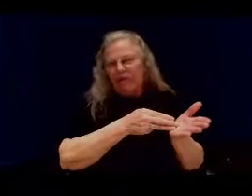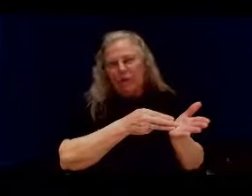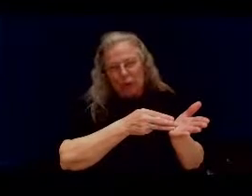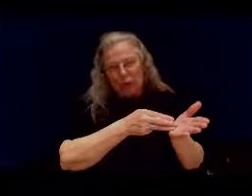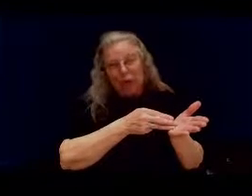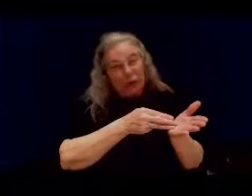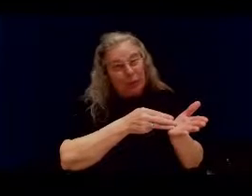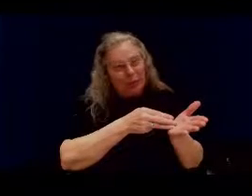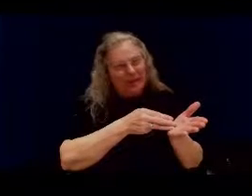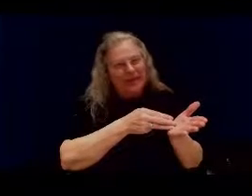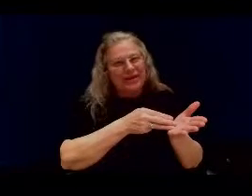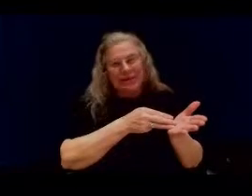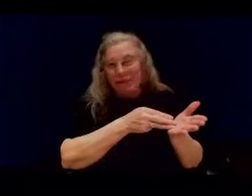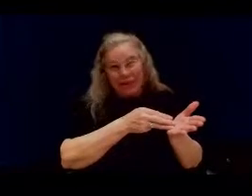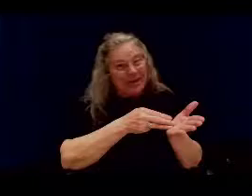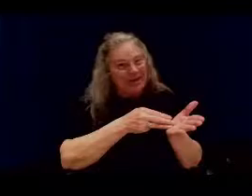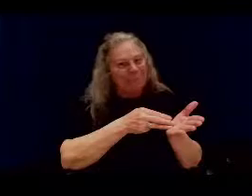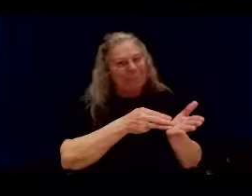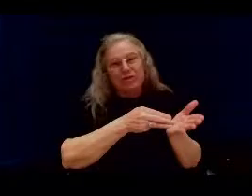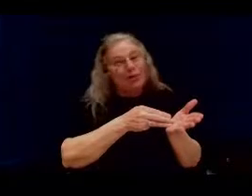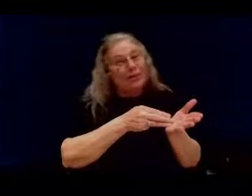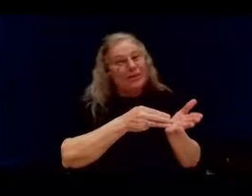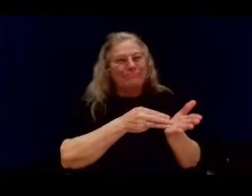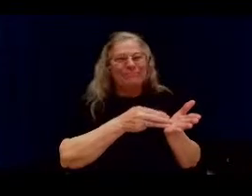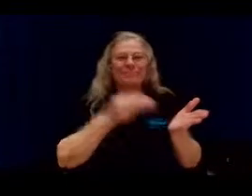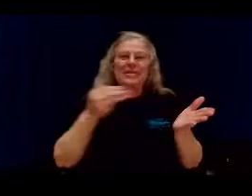the Roman numerals that you learned in school,